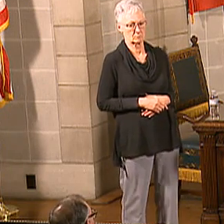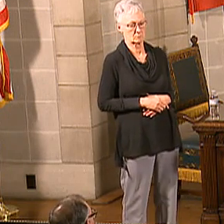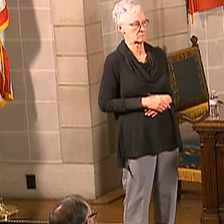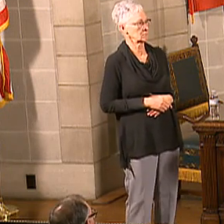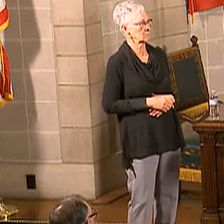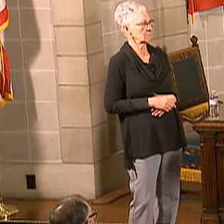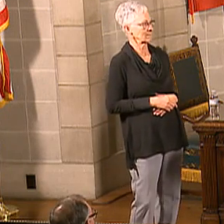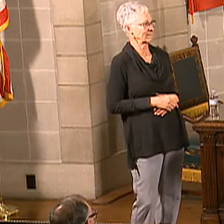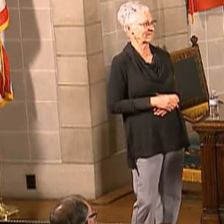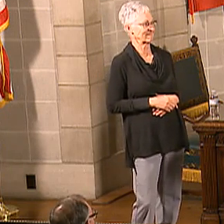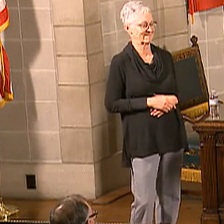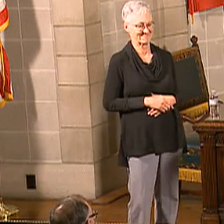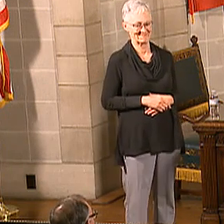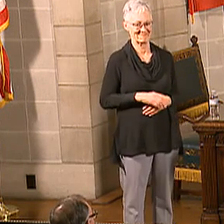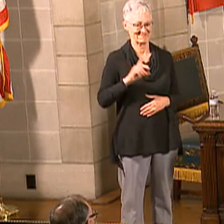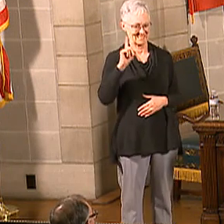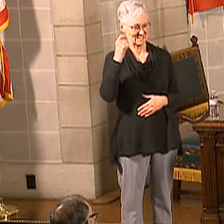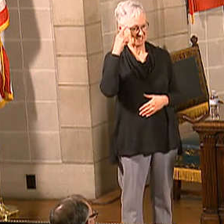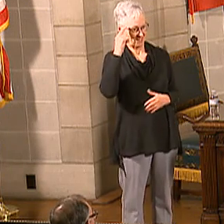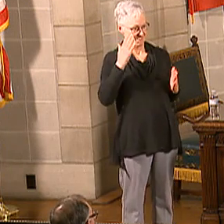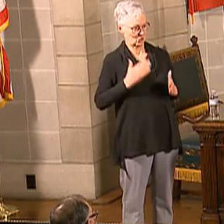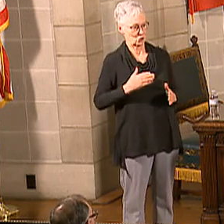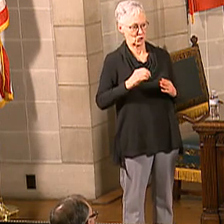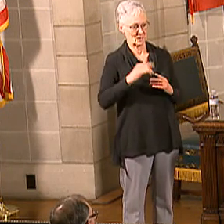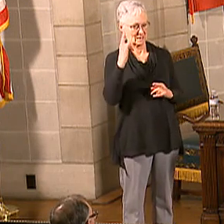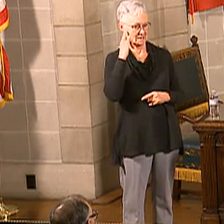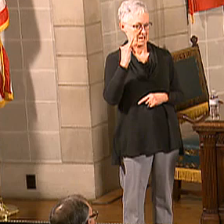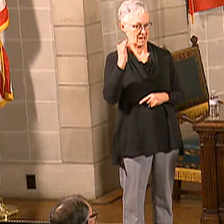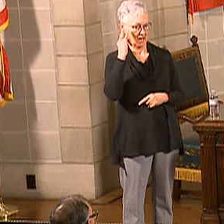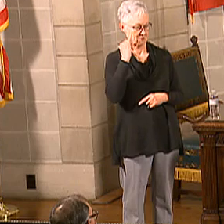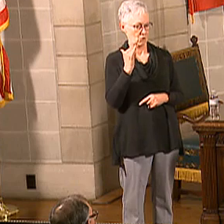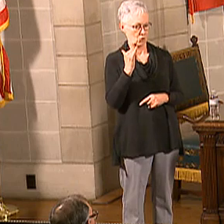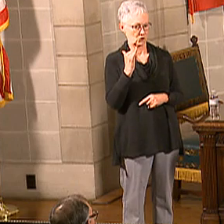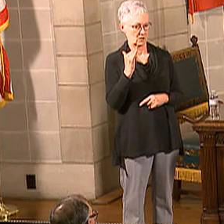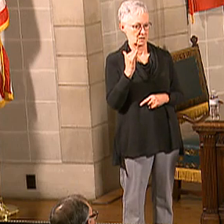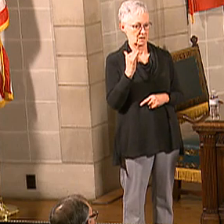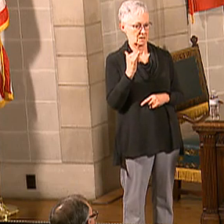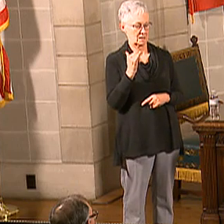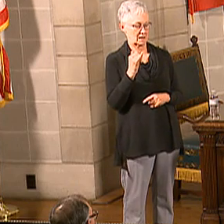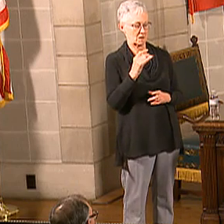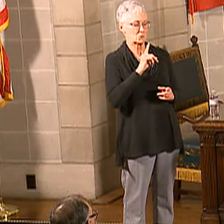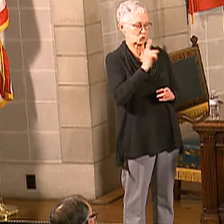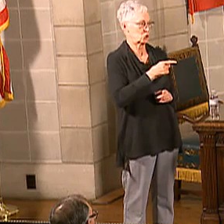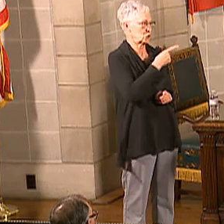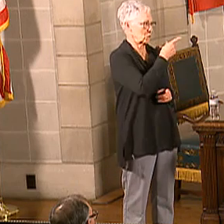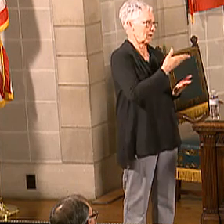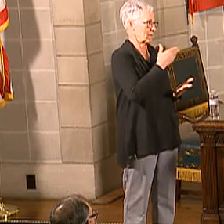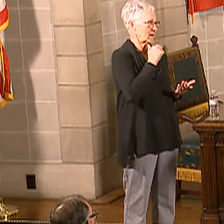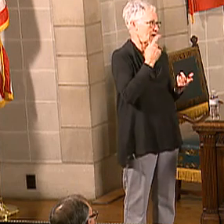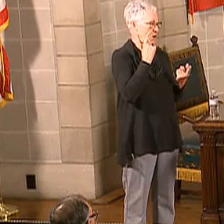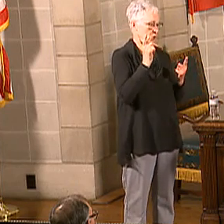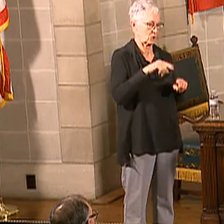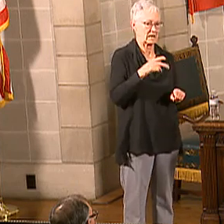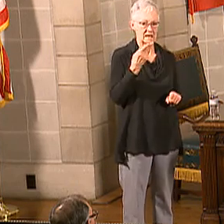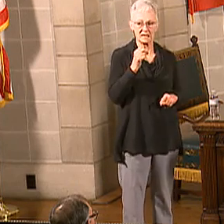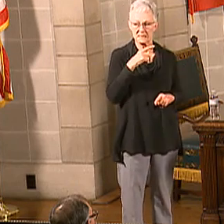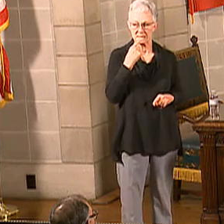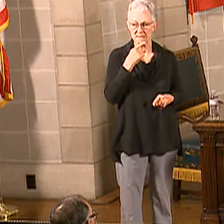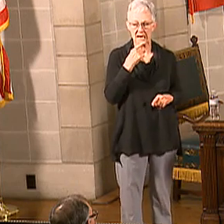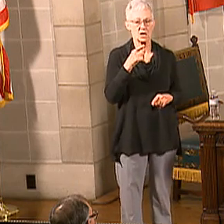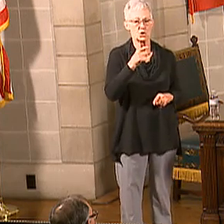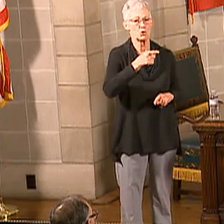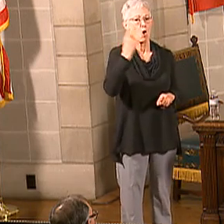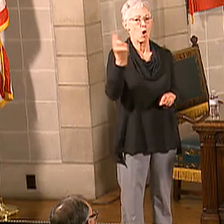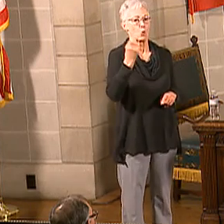of things, said he'll never regret overcompensating. He's urging all states to adopt stay-at-home orders. Can